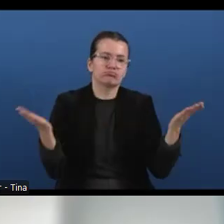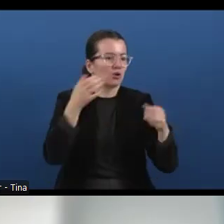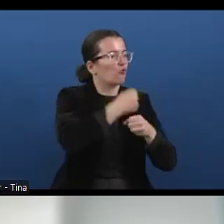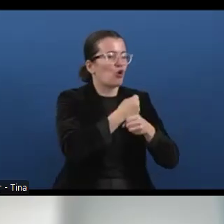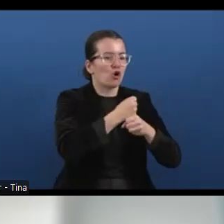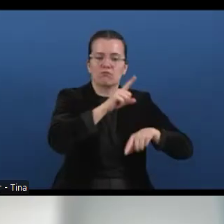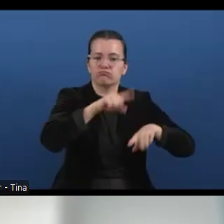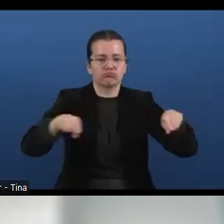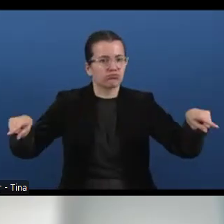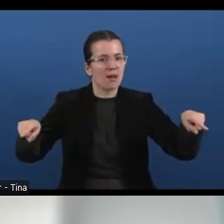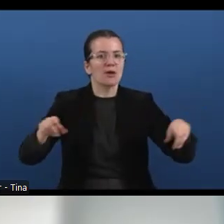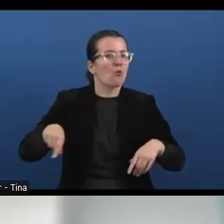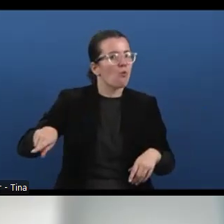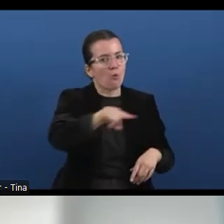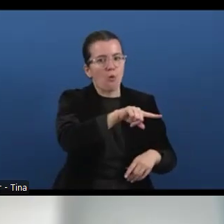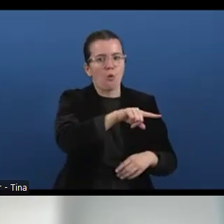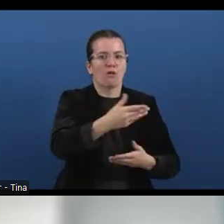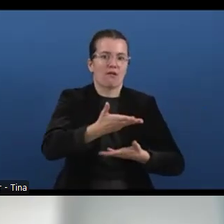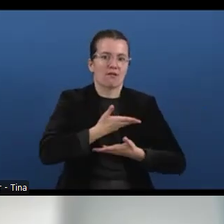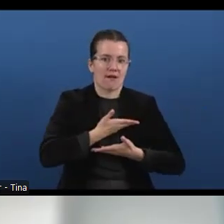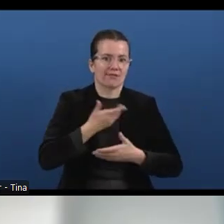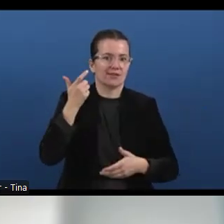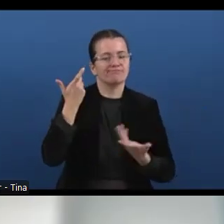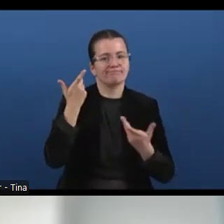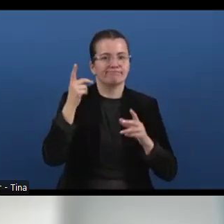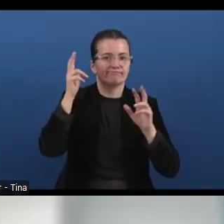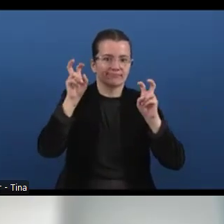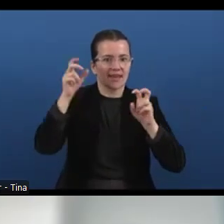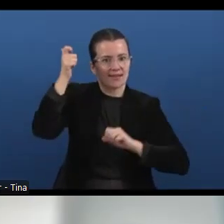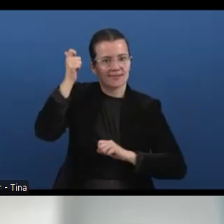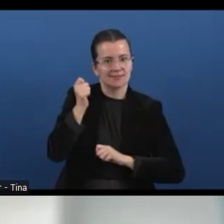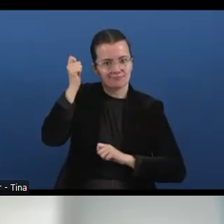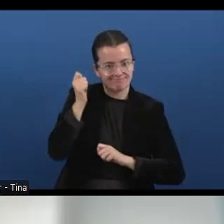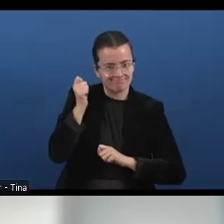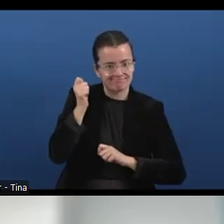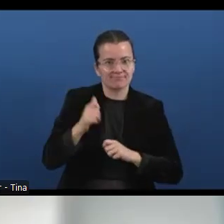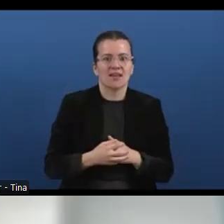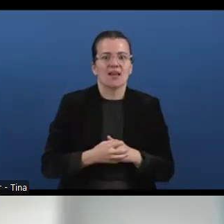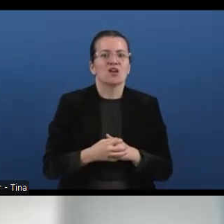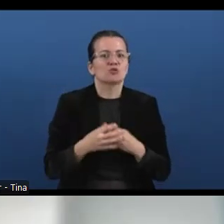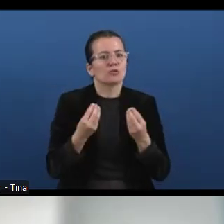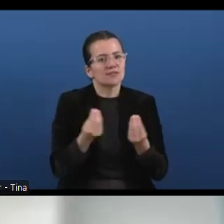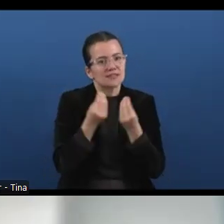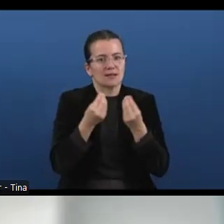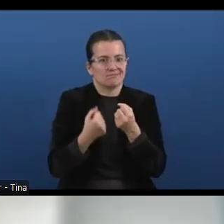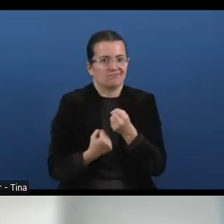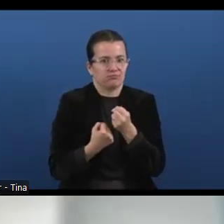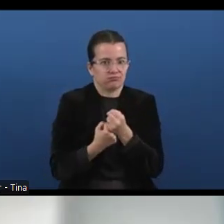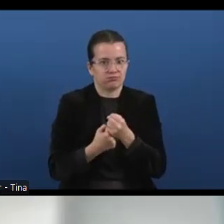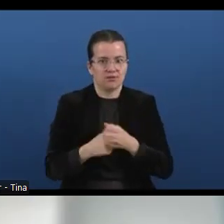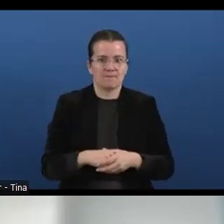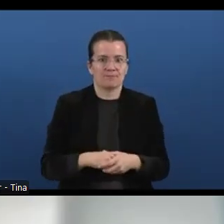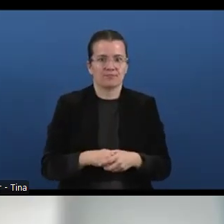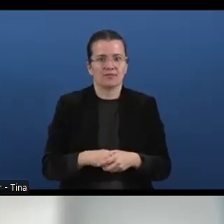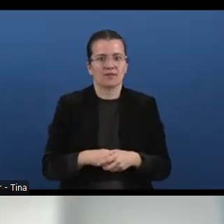where local provisions may be limited, which is unfortunately often the case. The program is